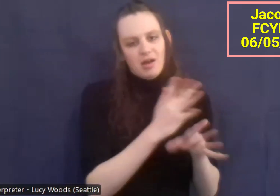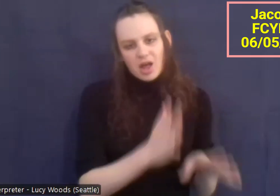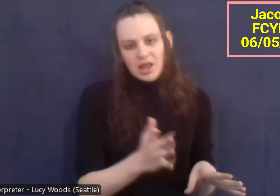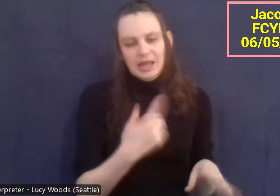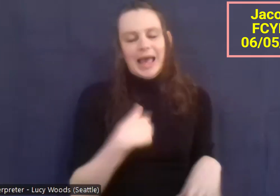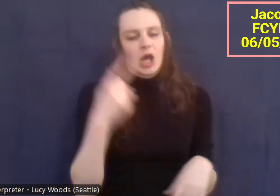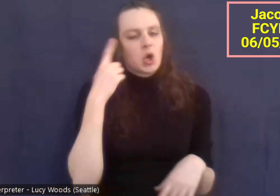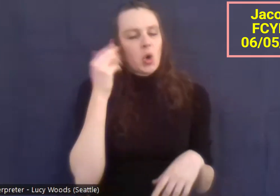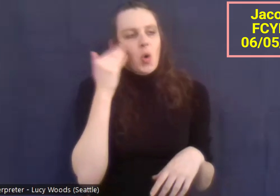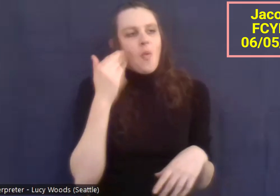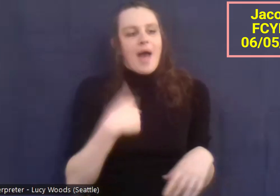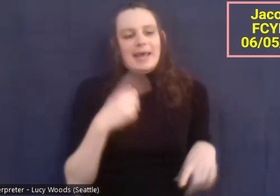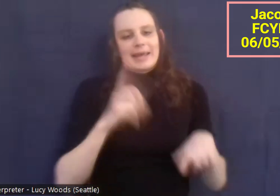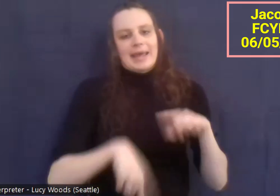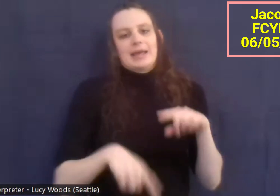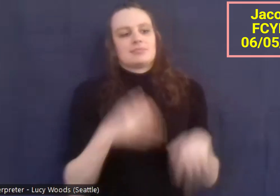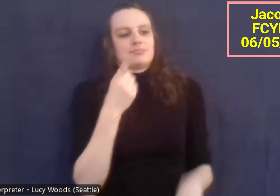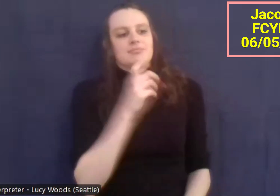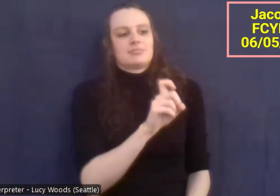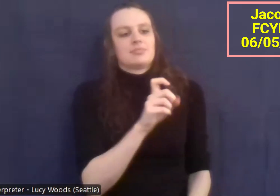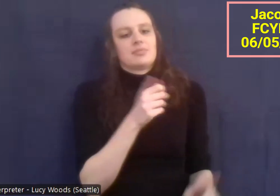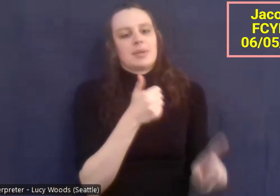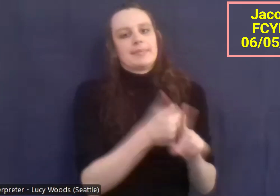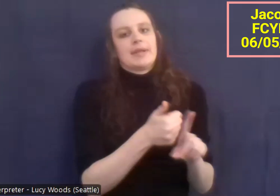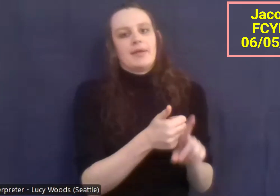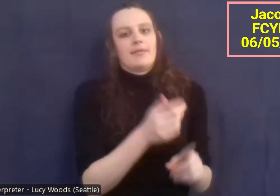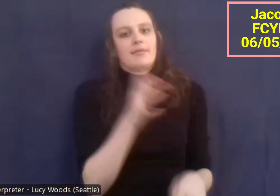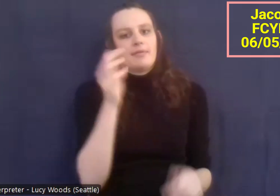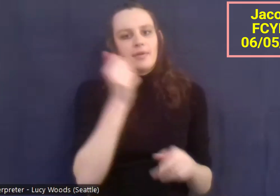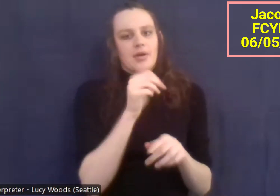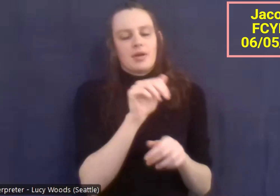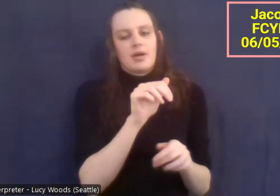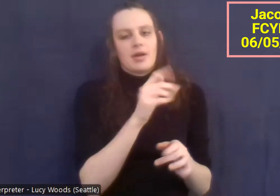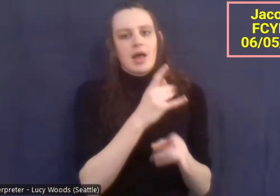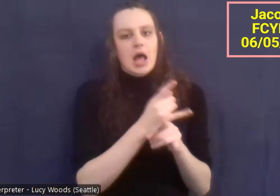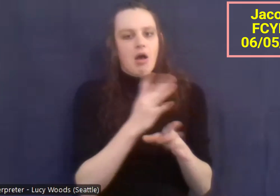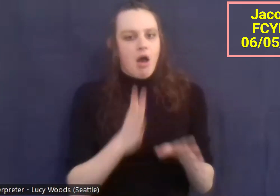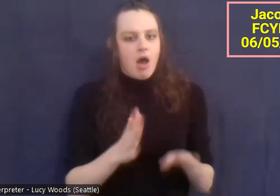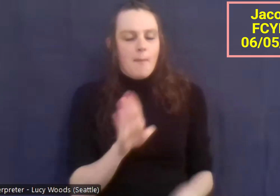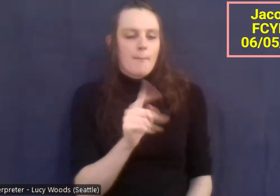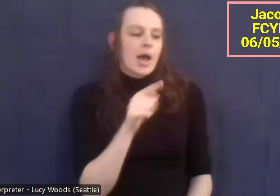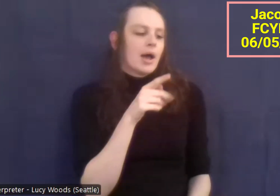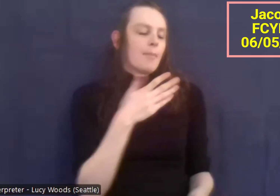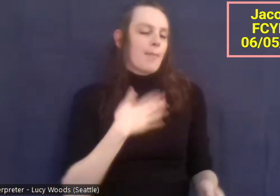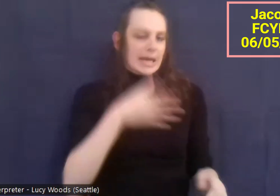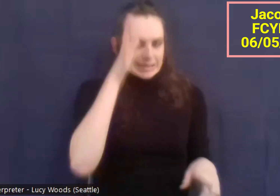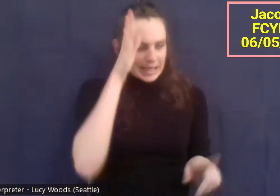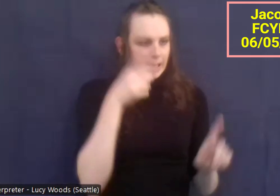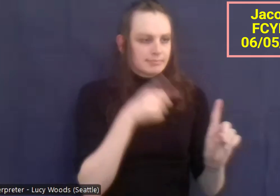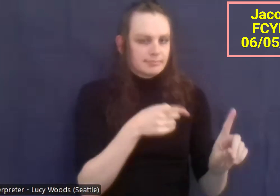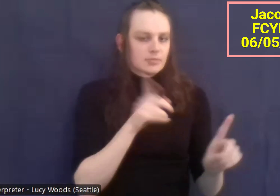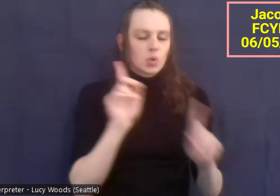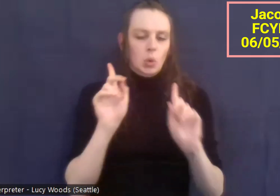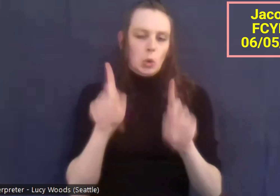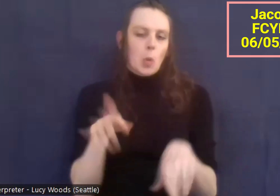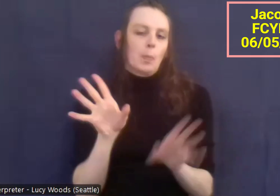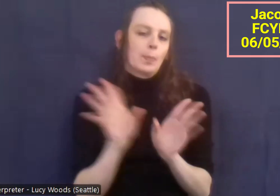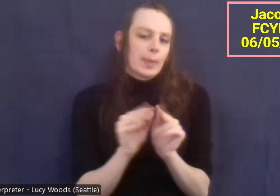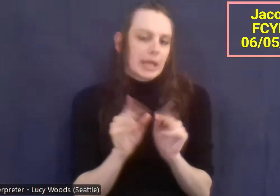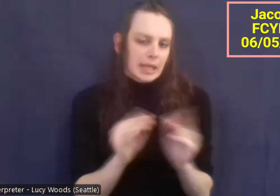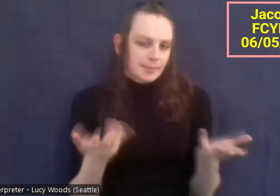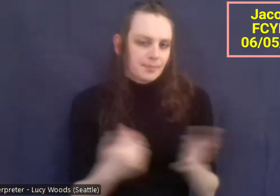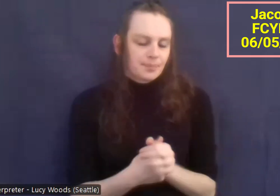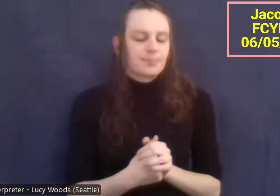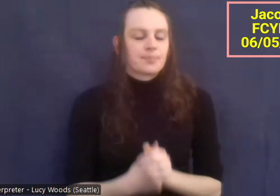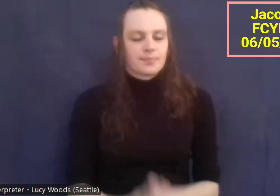alcoholics or addicts, but he was in meetings. So I can safely say that he is definitely one of us.